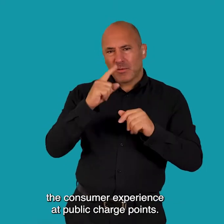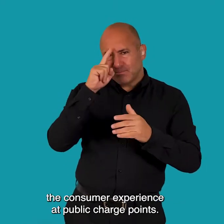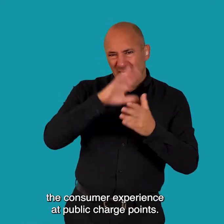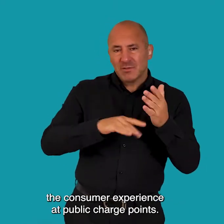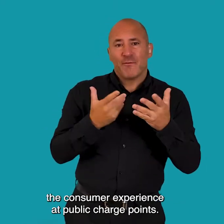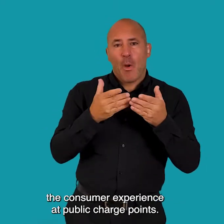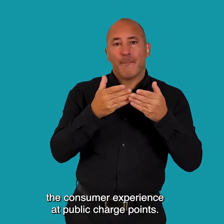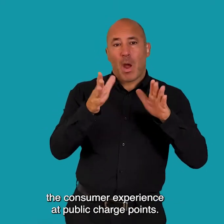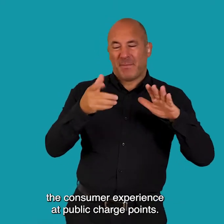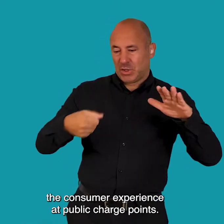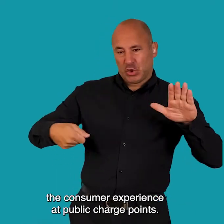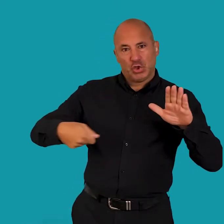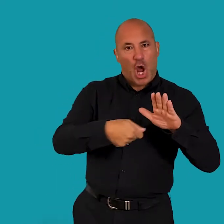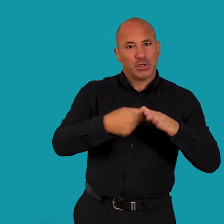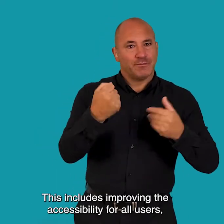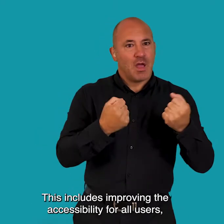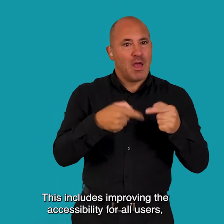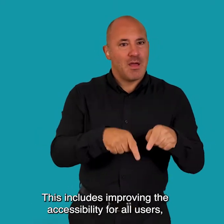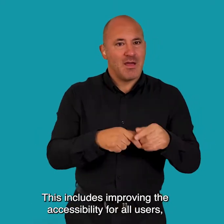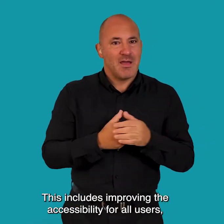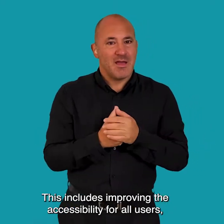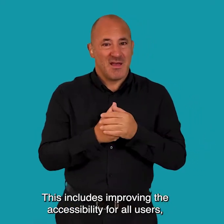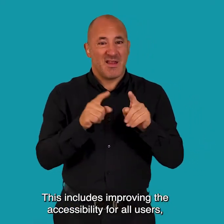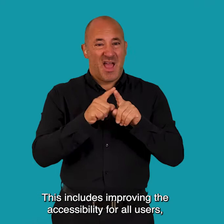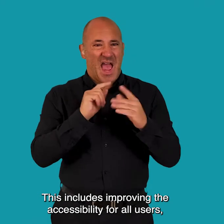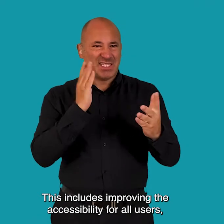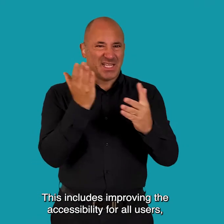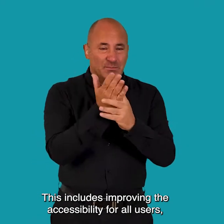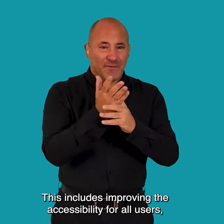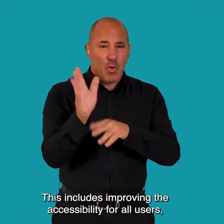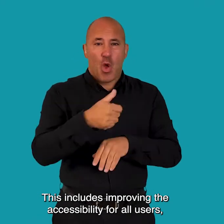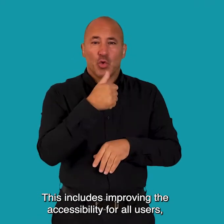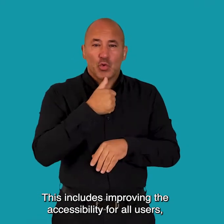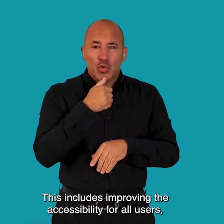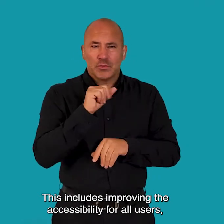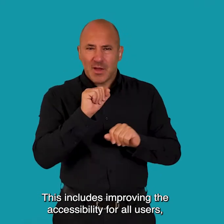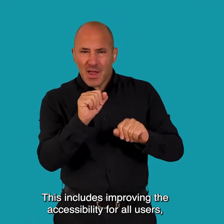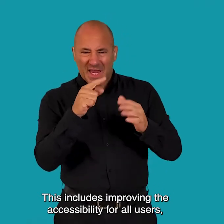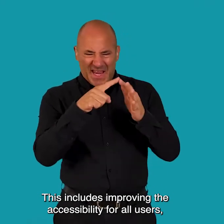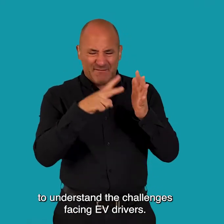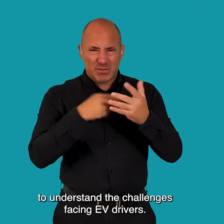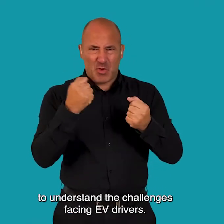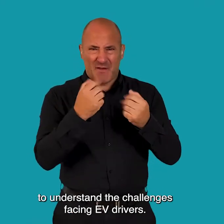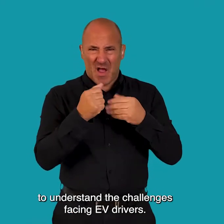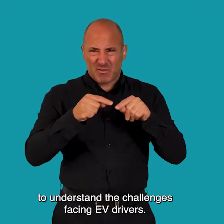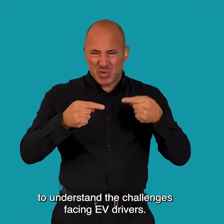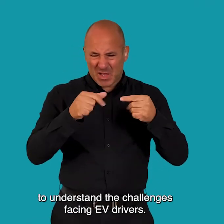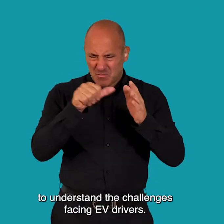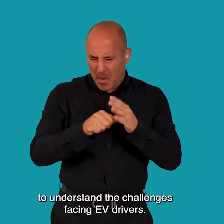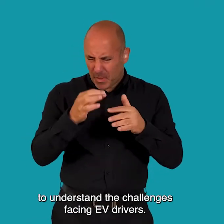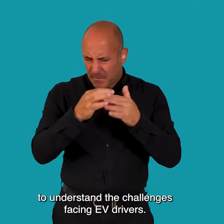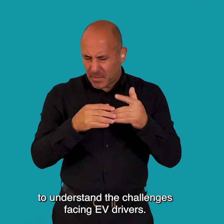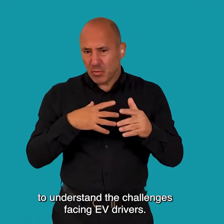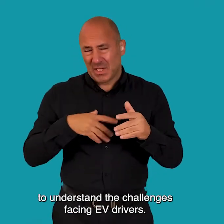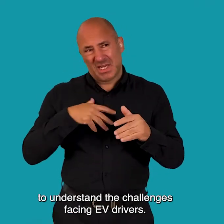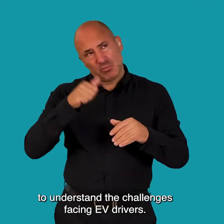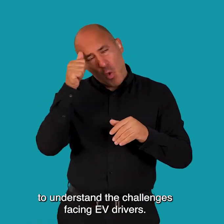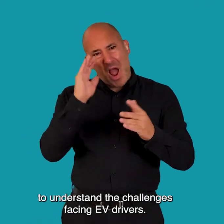public charge points. This includes improving the accessibility for all users to understand the challenges facing EV